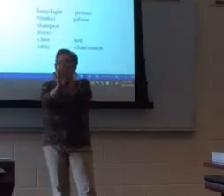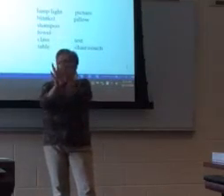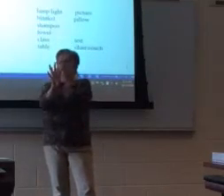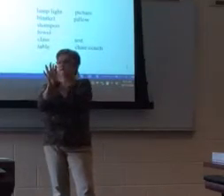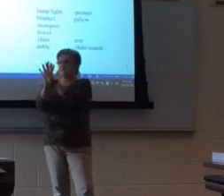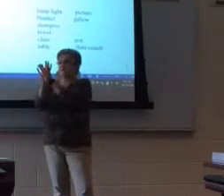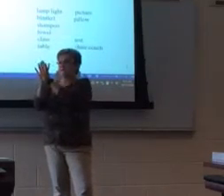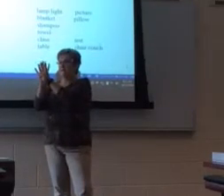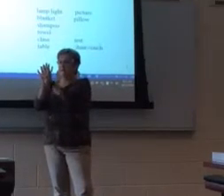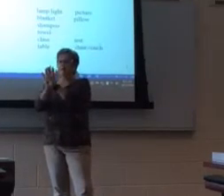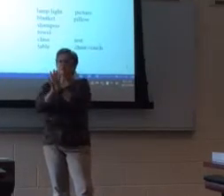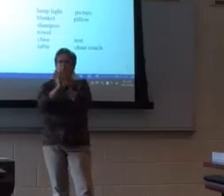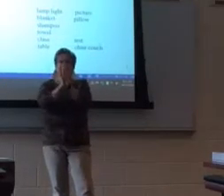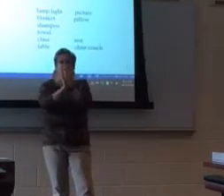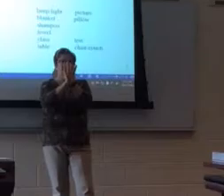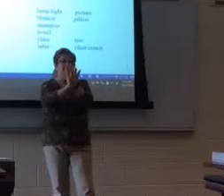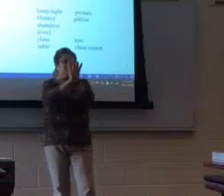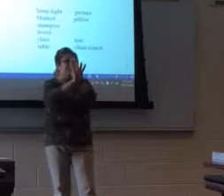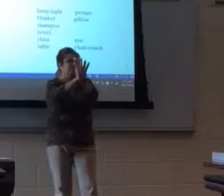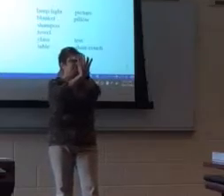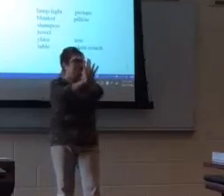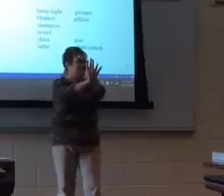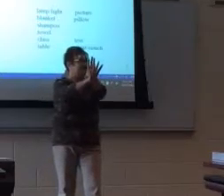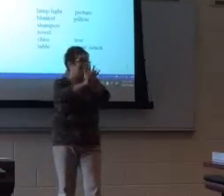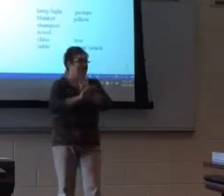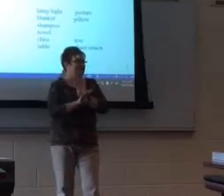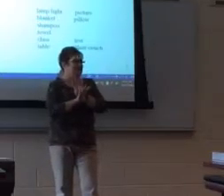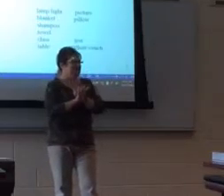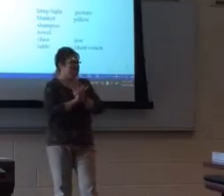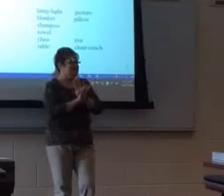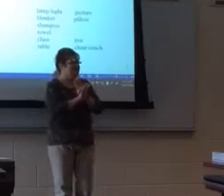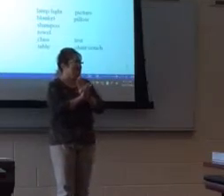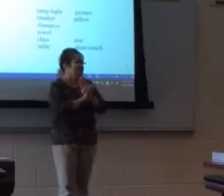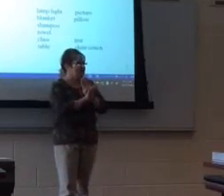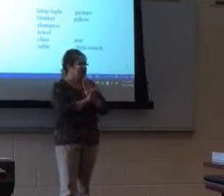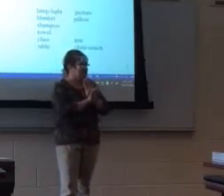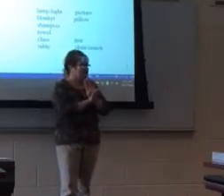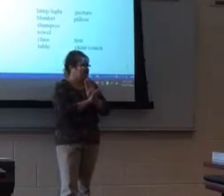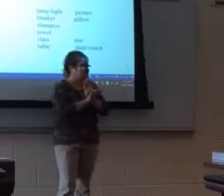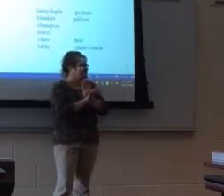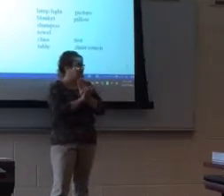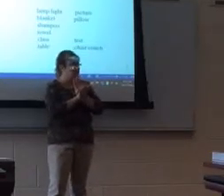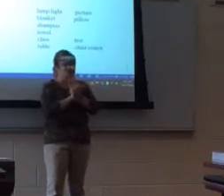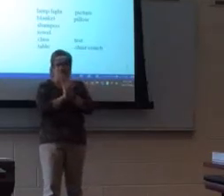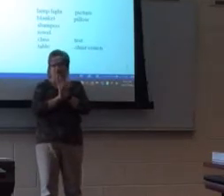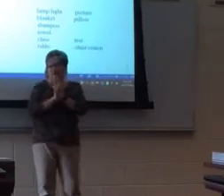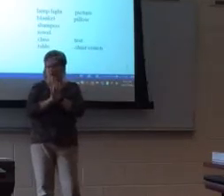people that are marching forward. So it's very, again, it's a very visual